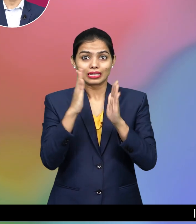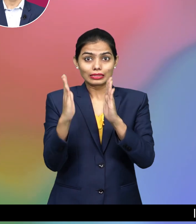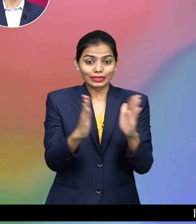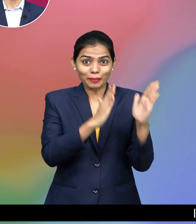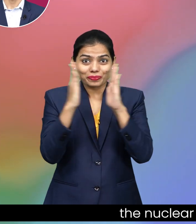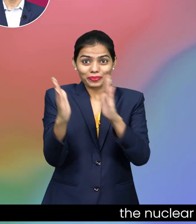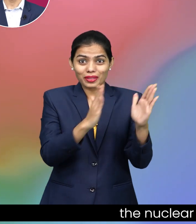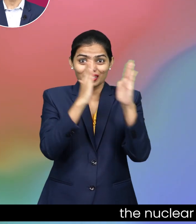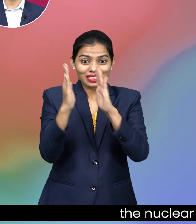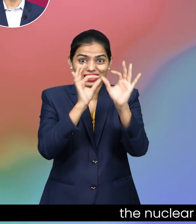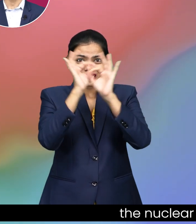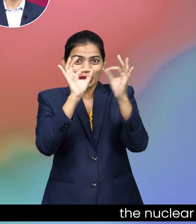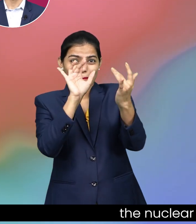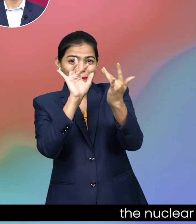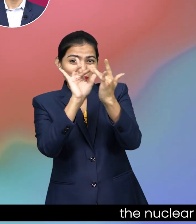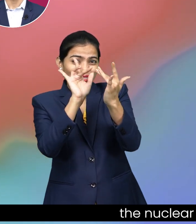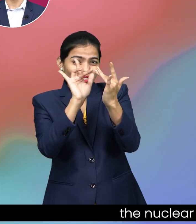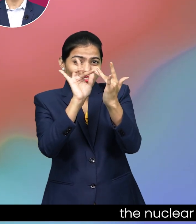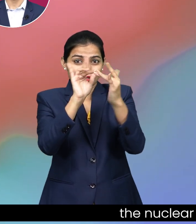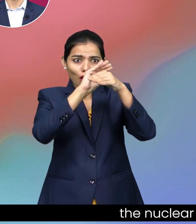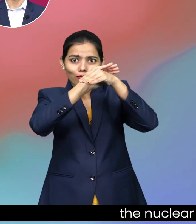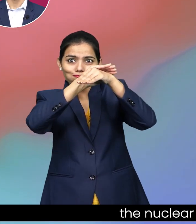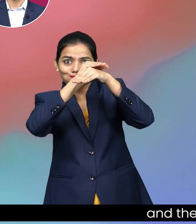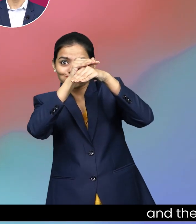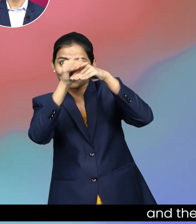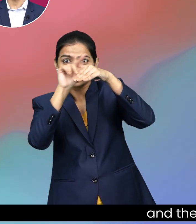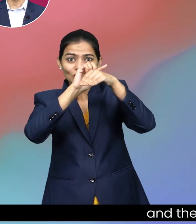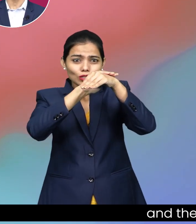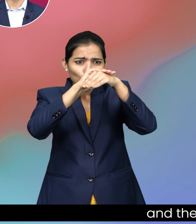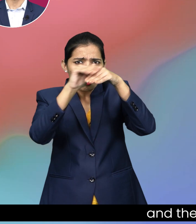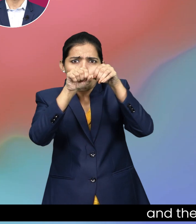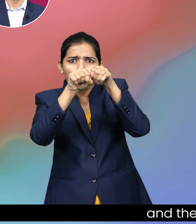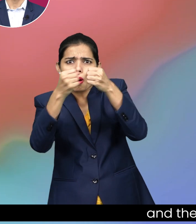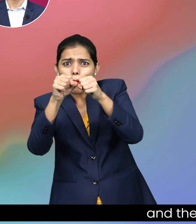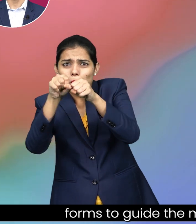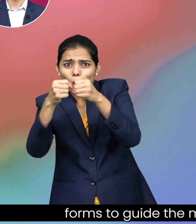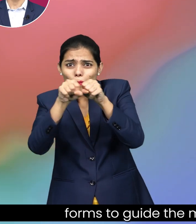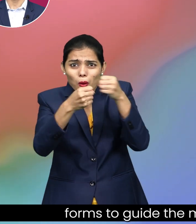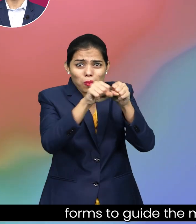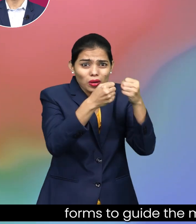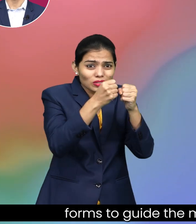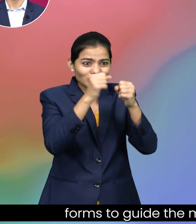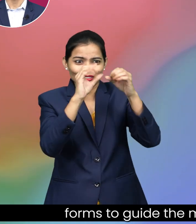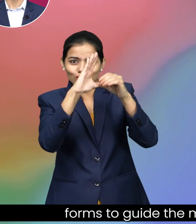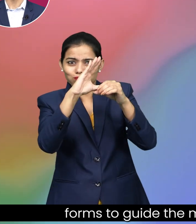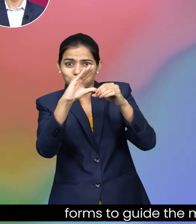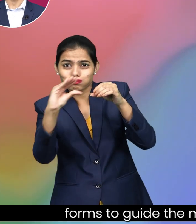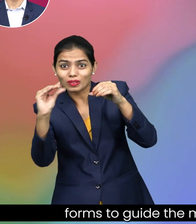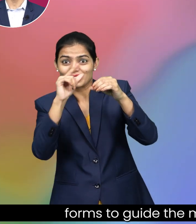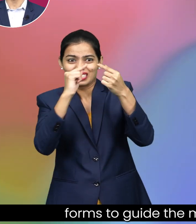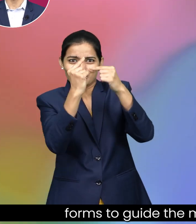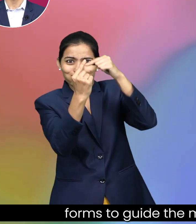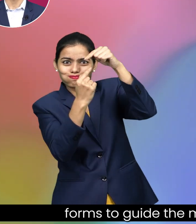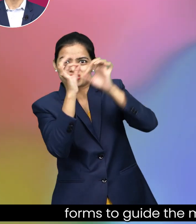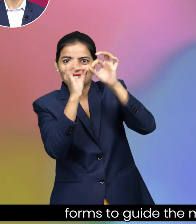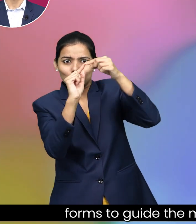In this stage, the nuclear envelope breaks down and the spindle apparatus forms to guide the movement